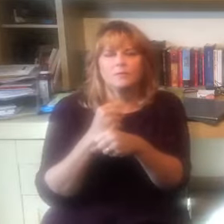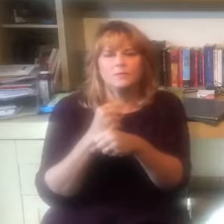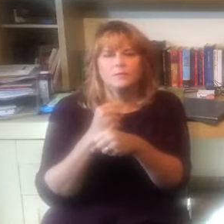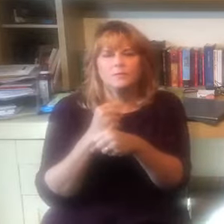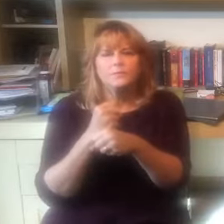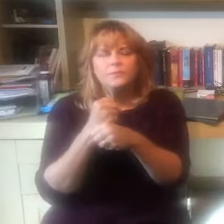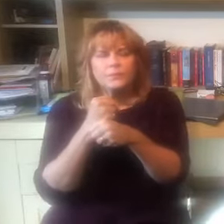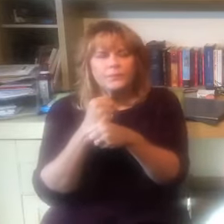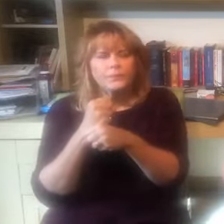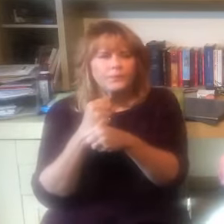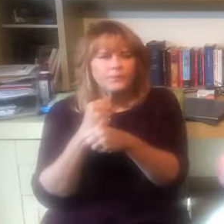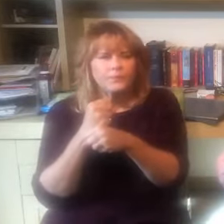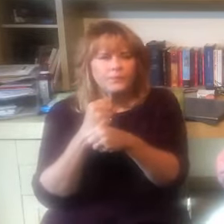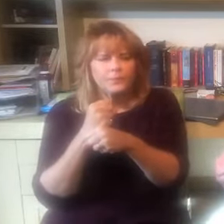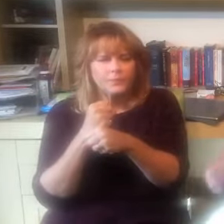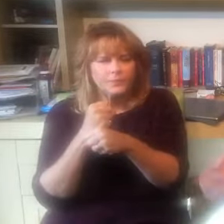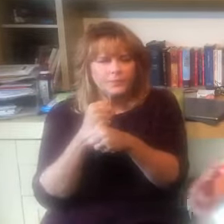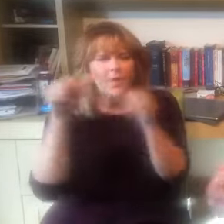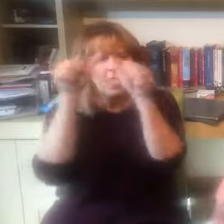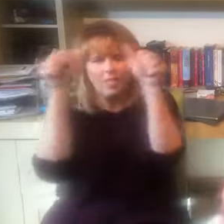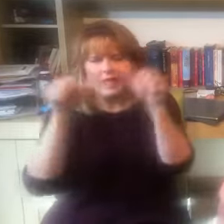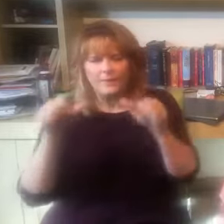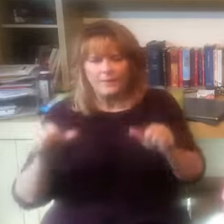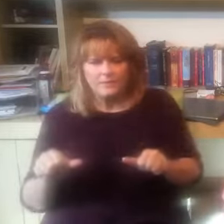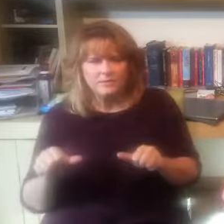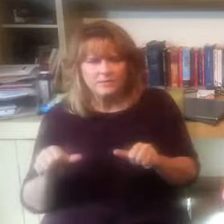the image within you.